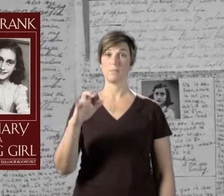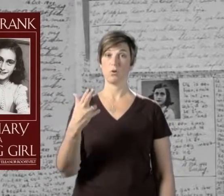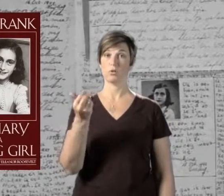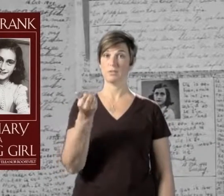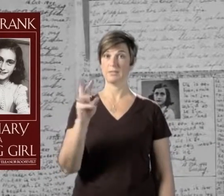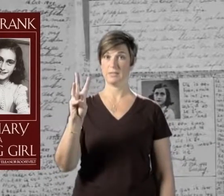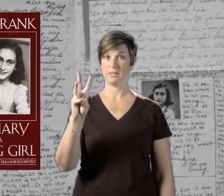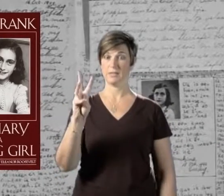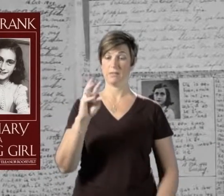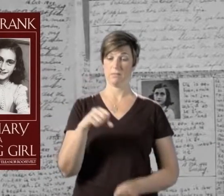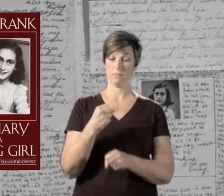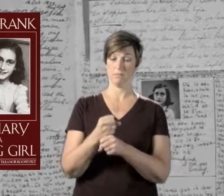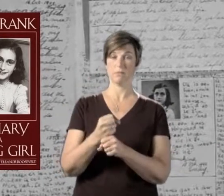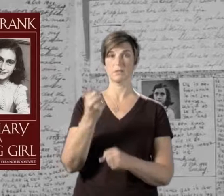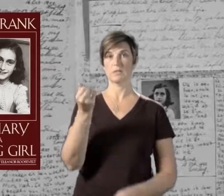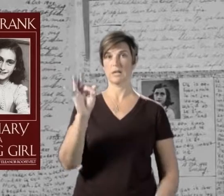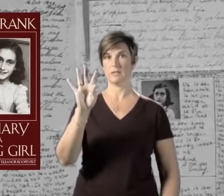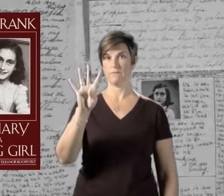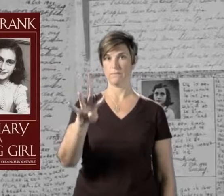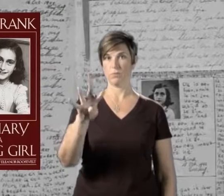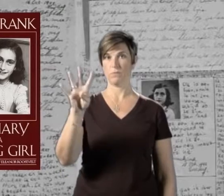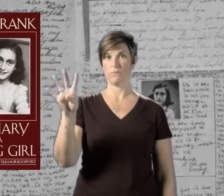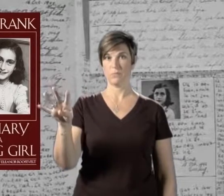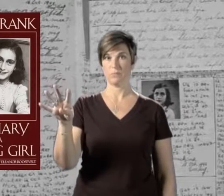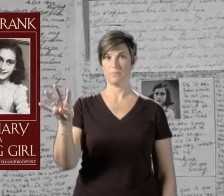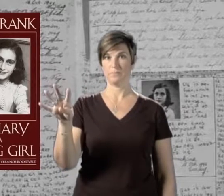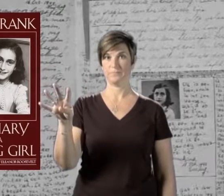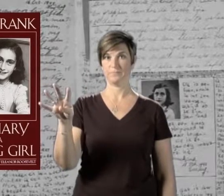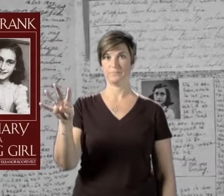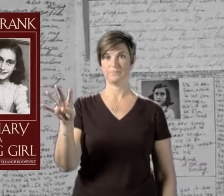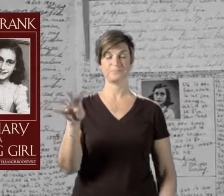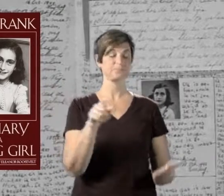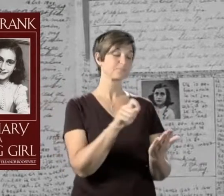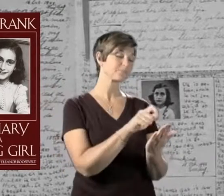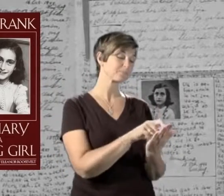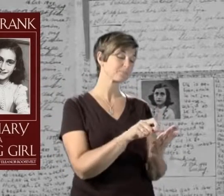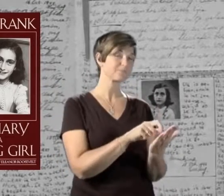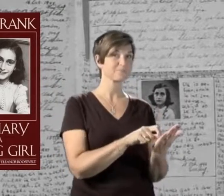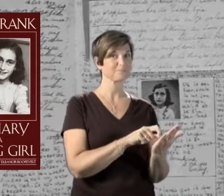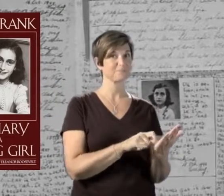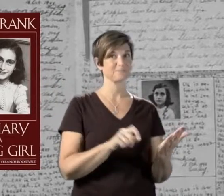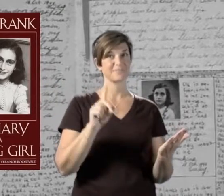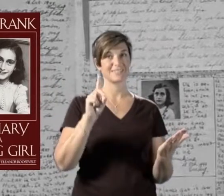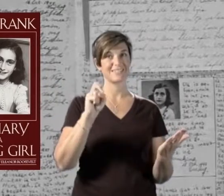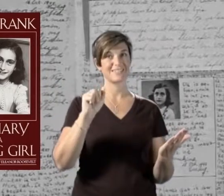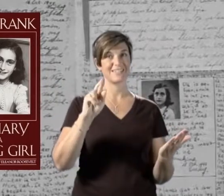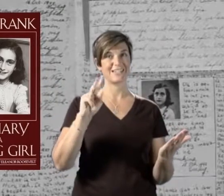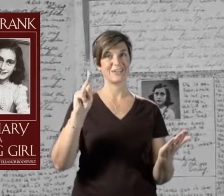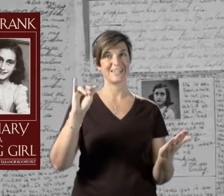Thursday, March 16th, 1944. Dear Kitty, the weather is